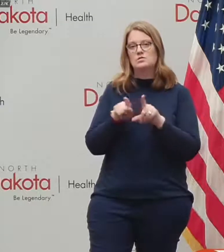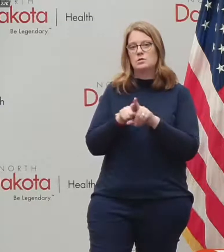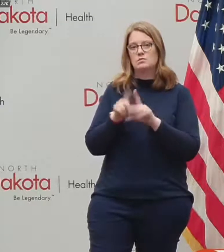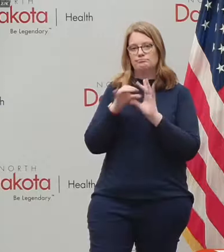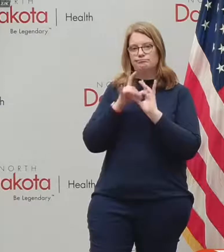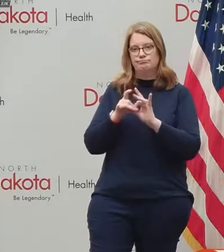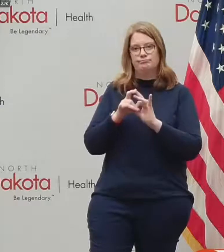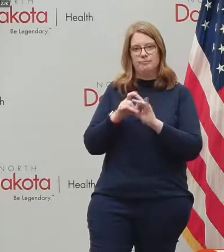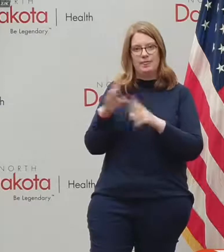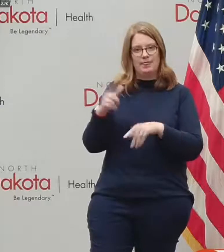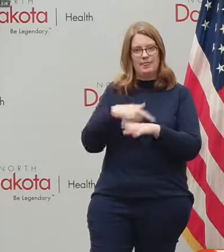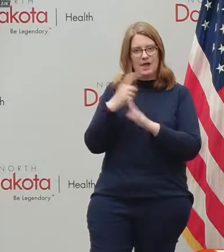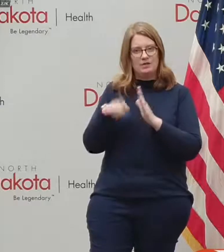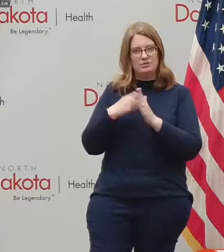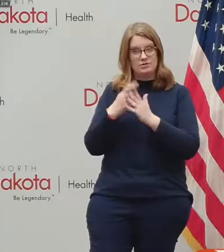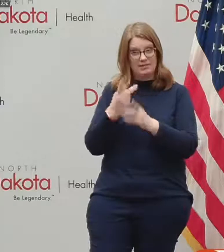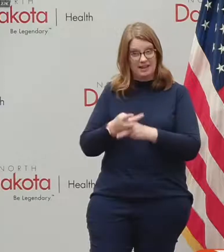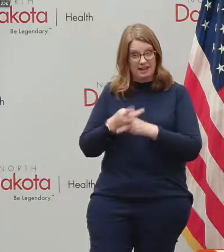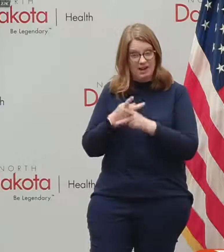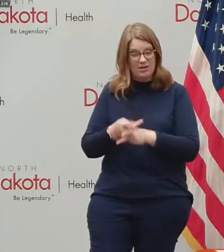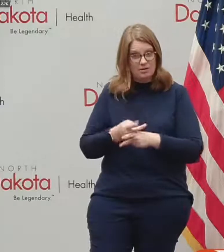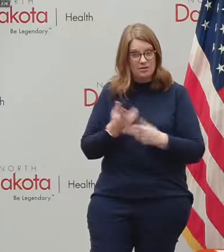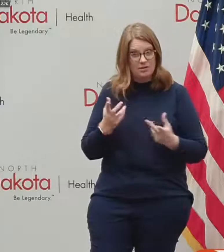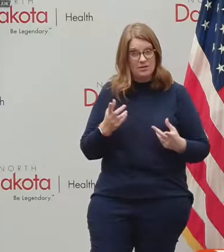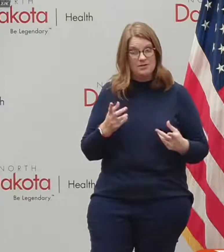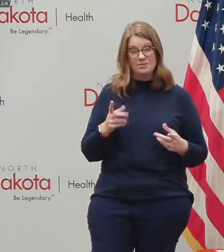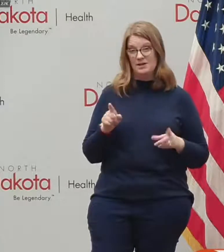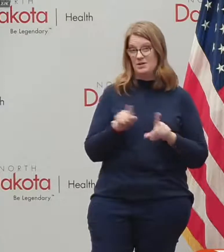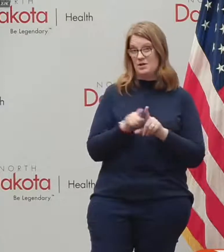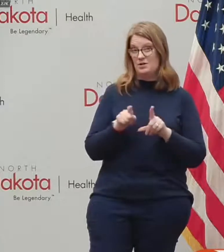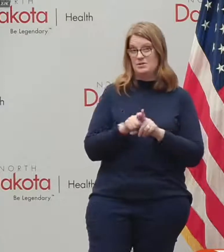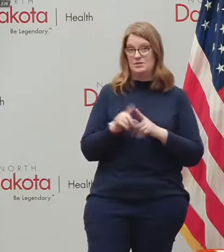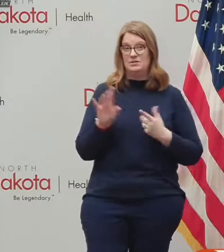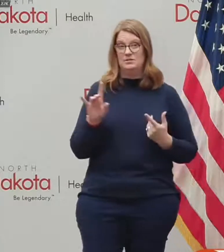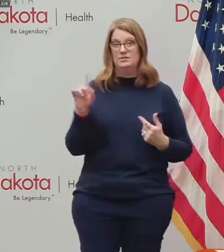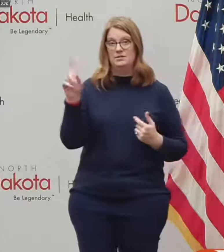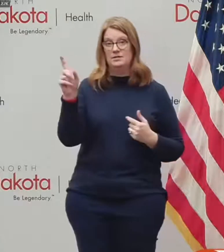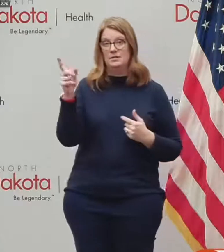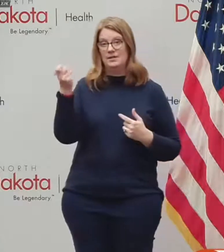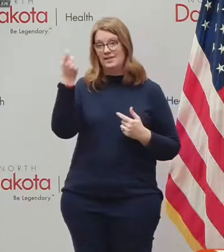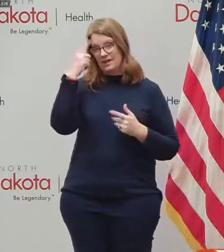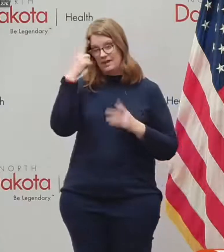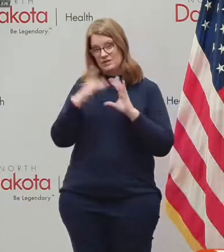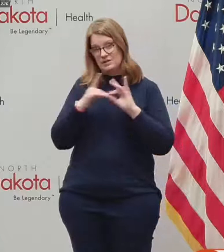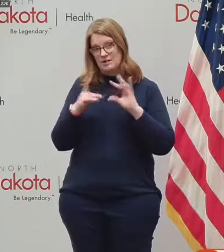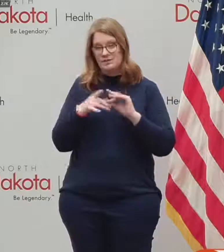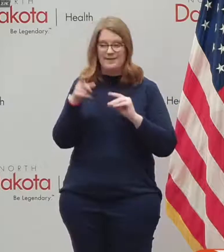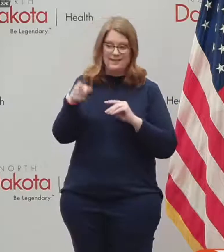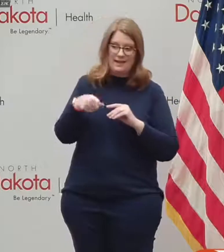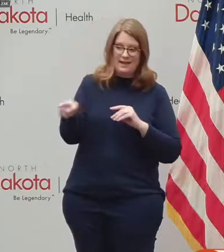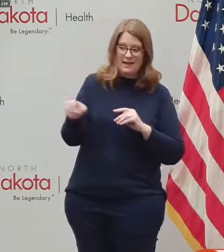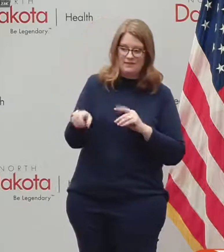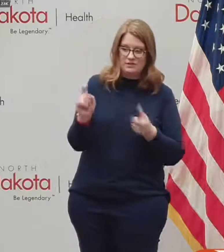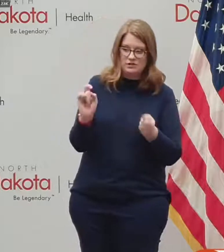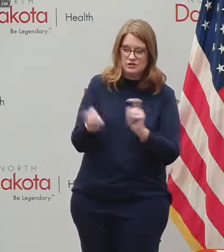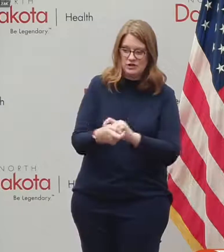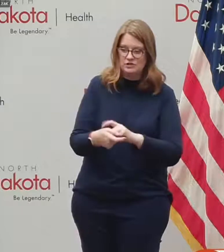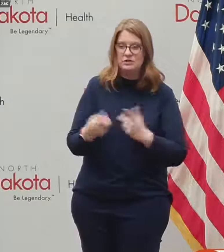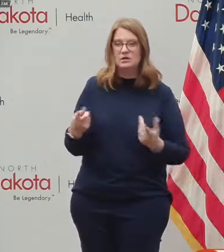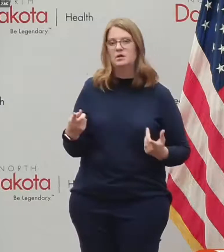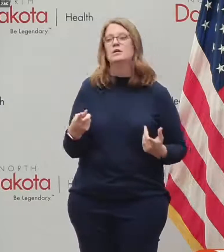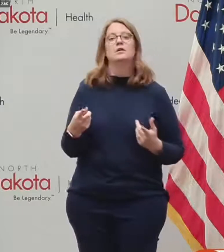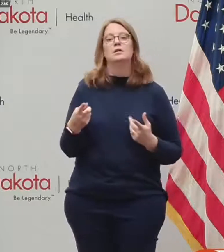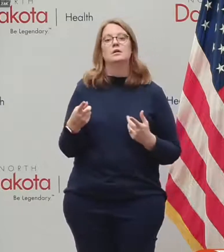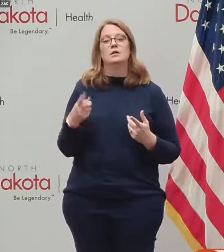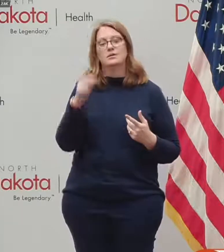to the governor's points earlier, it will require for them to change the way they do things. So it's not just like they can now have asymptomatic